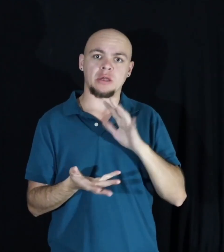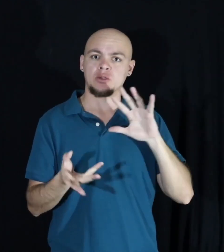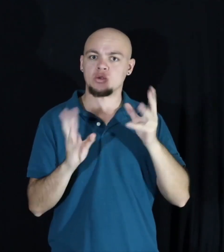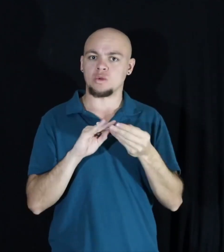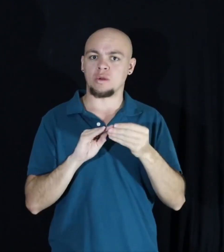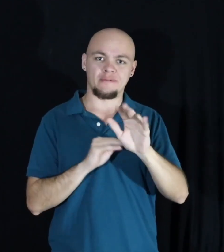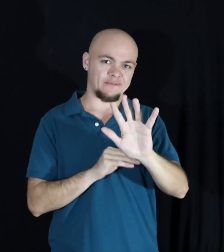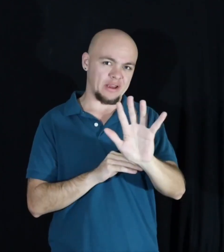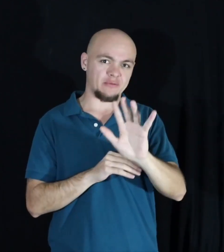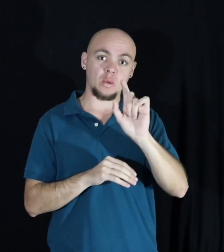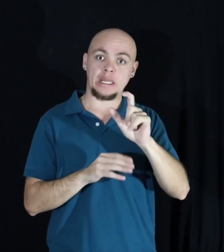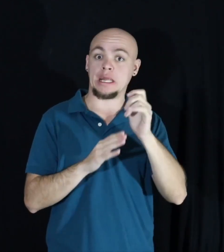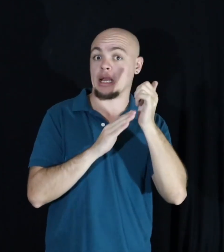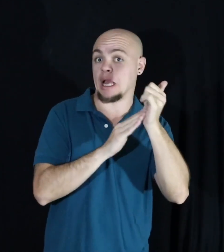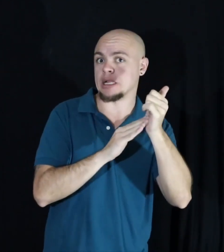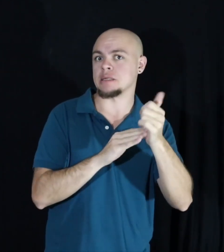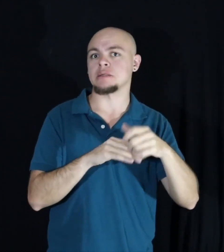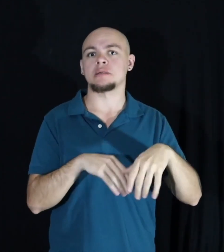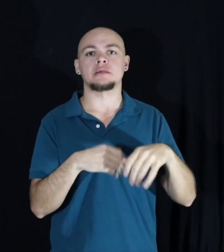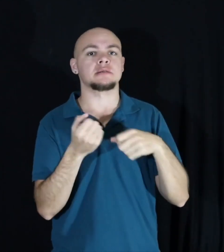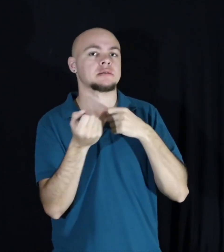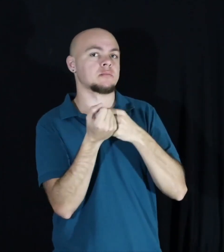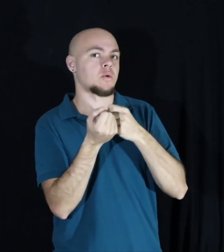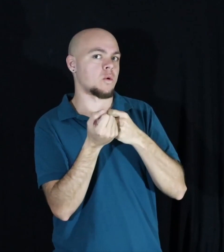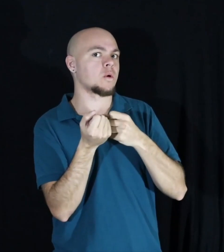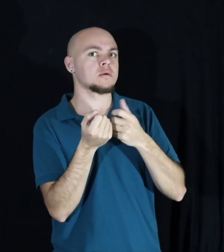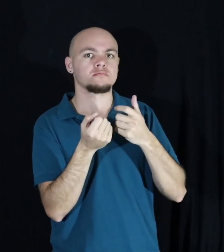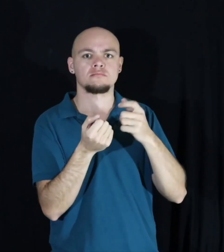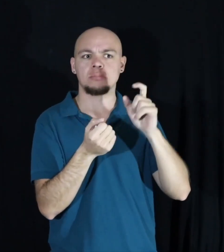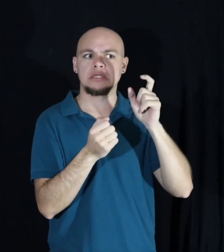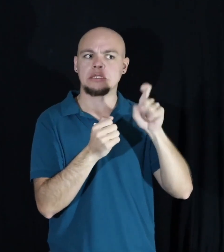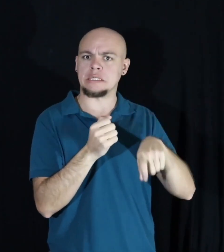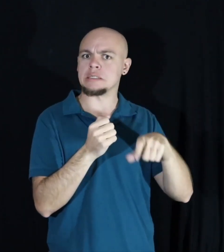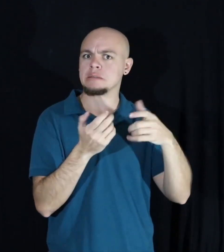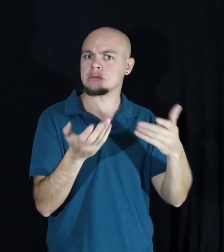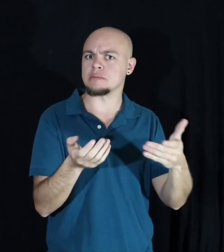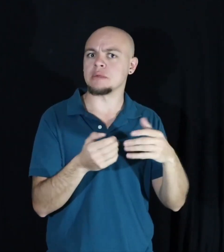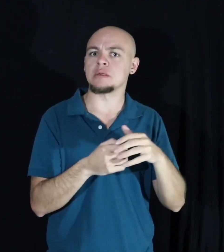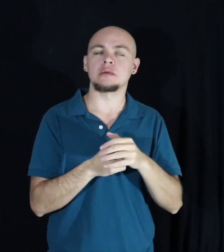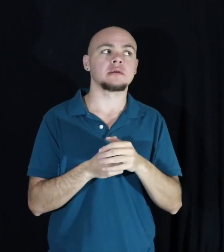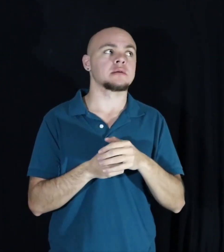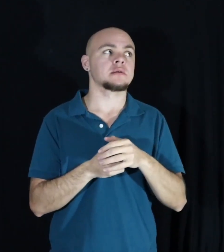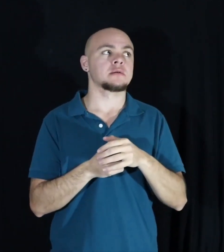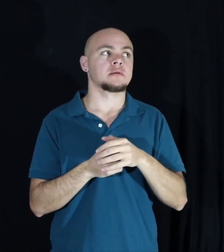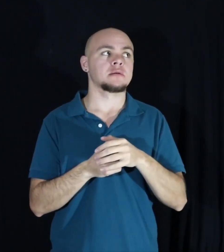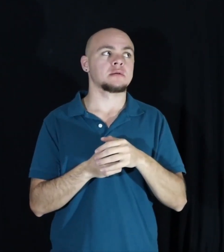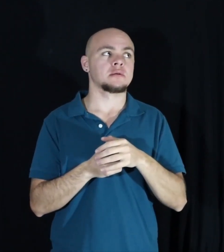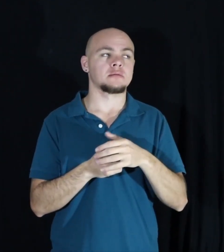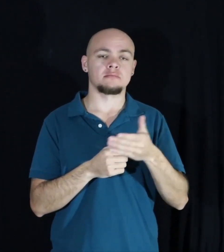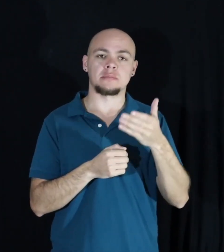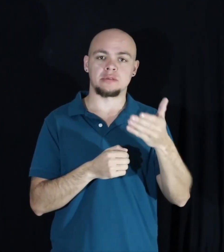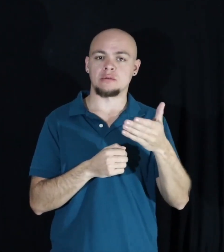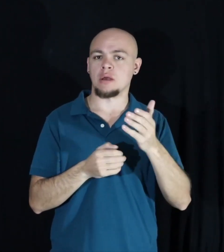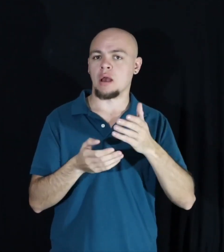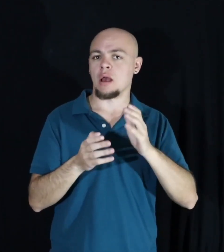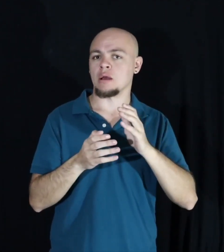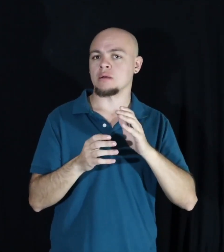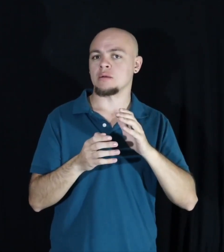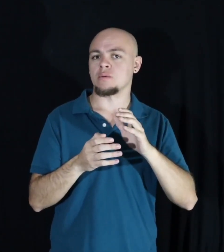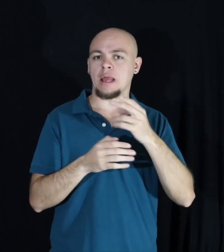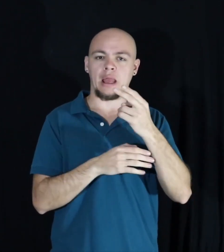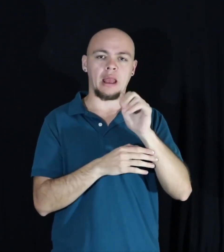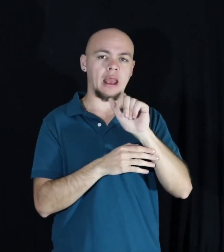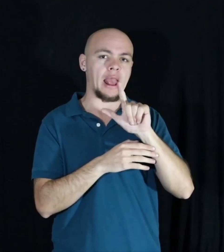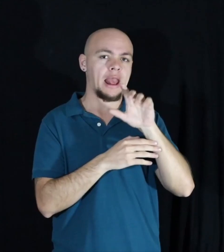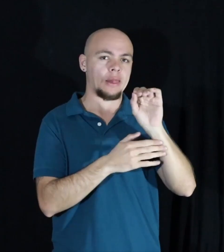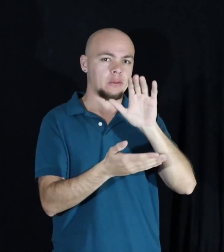needed some guidance and support from the alumni community of the Advocacy Academy. This here allowed us to create the Halo Schools and Halo Workplace